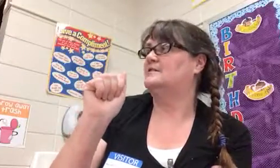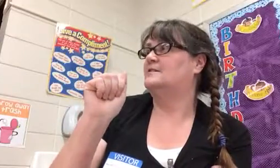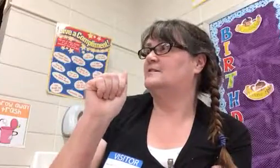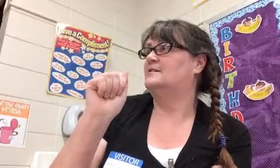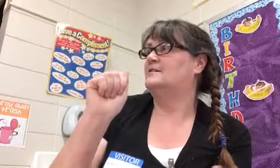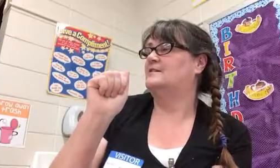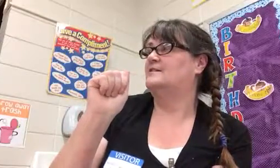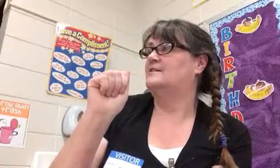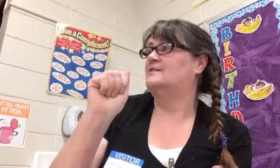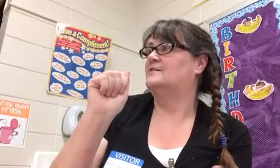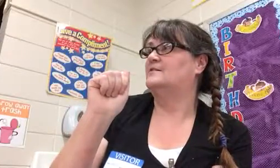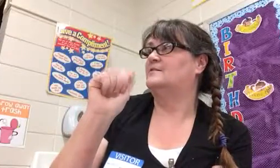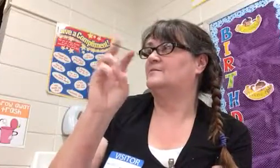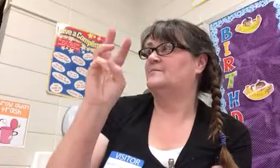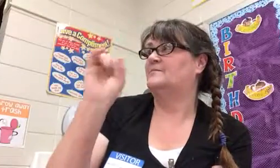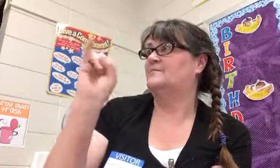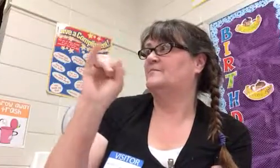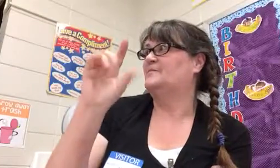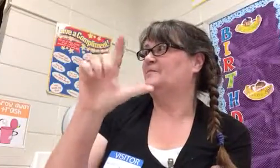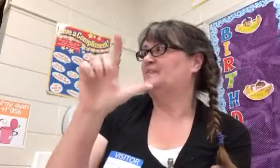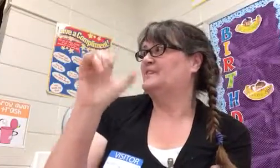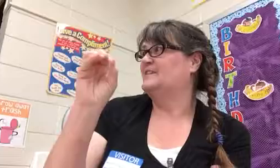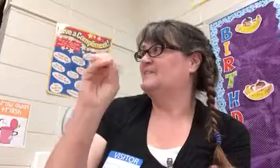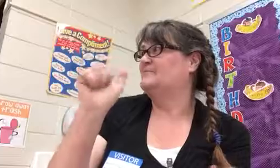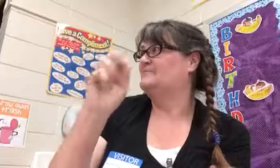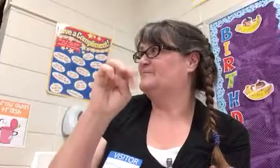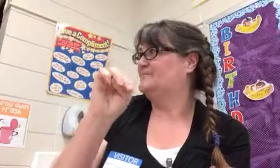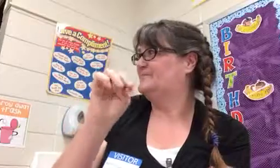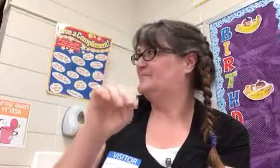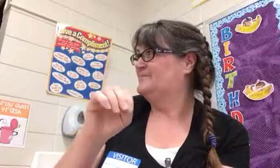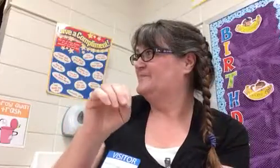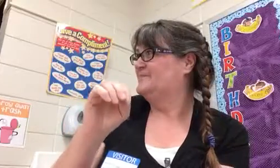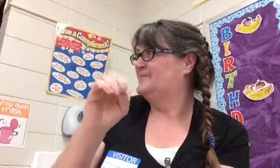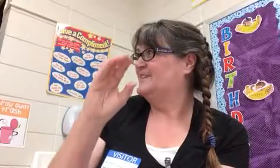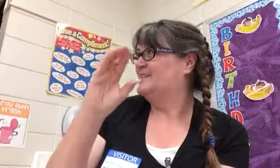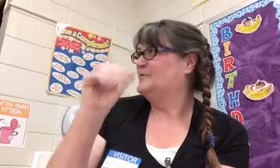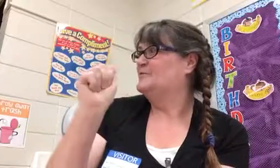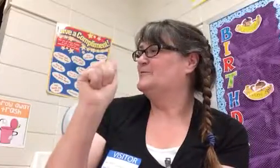Hi, my name is William. Hi, my name is Cornell.